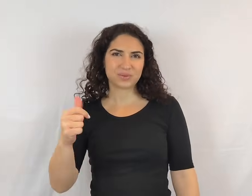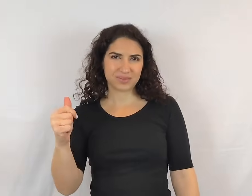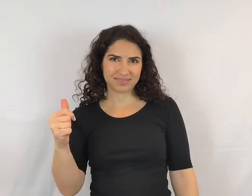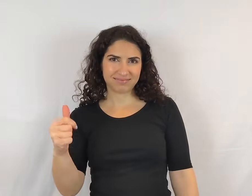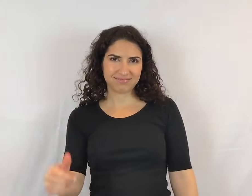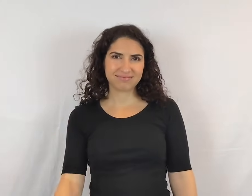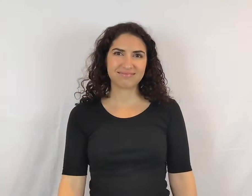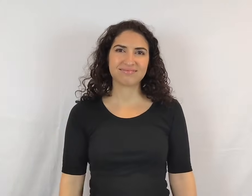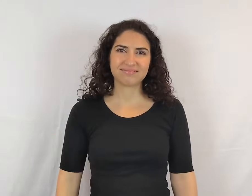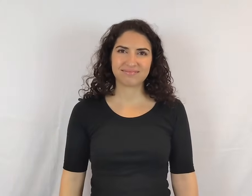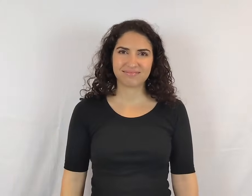(2010),